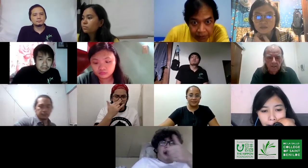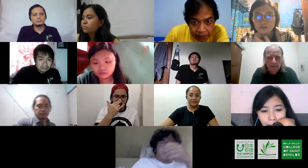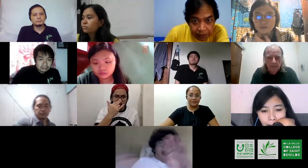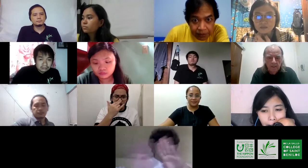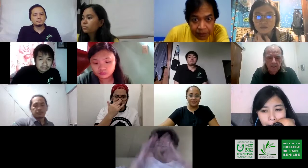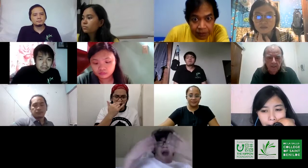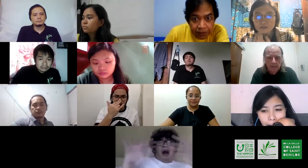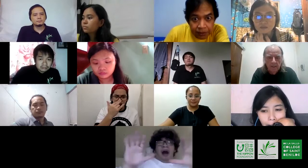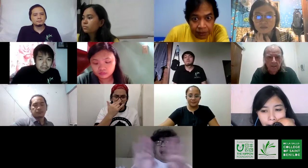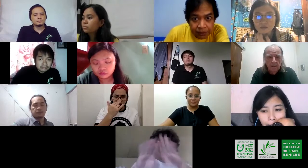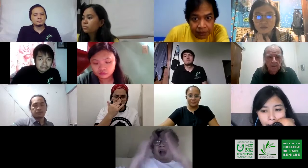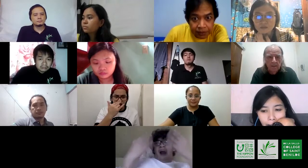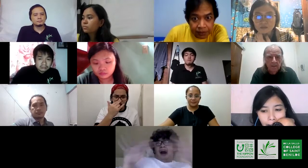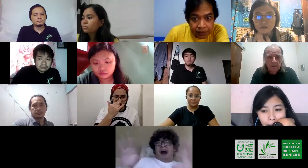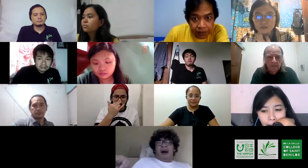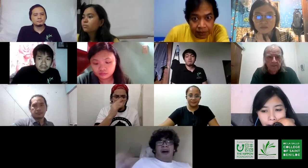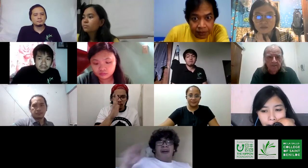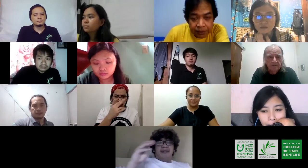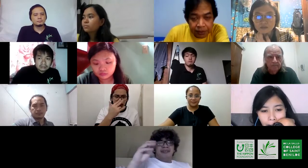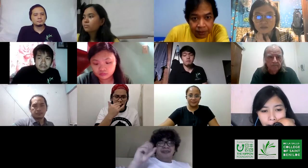Okay.